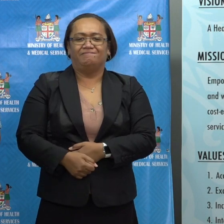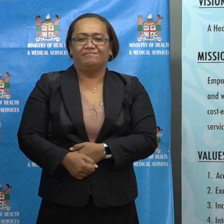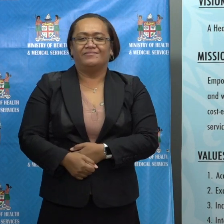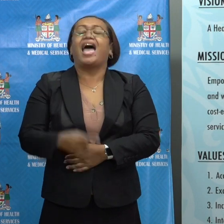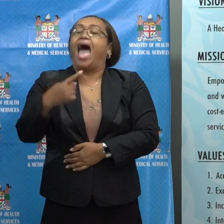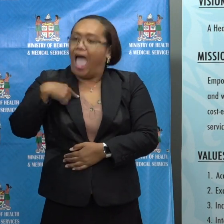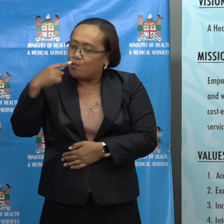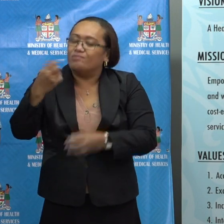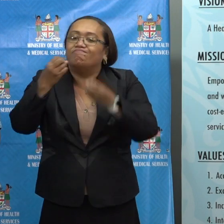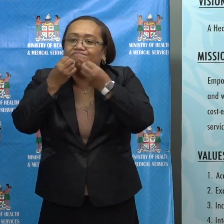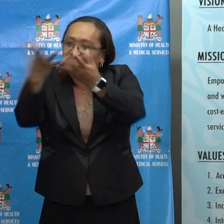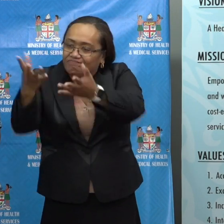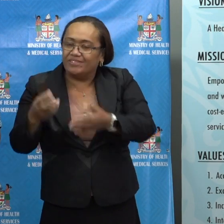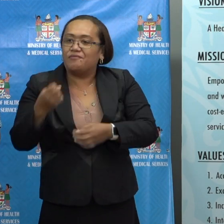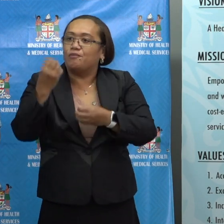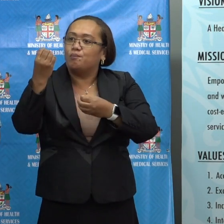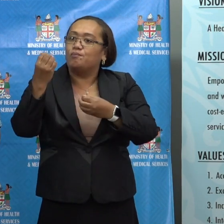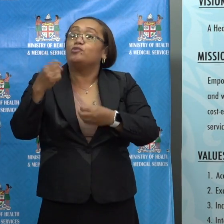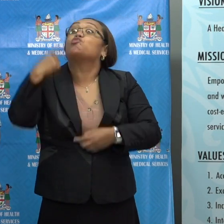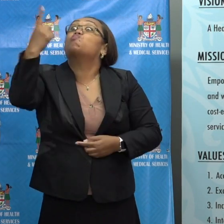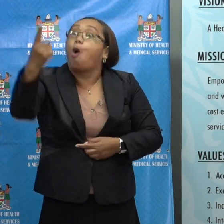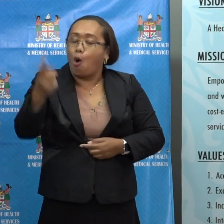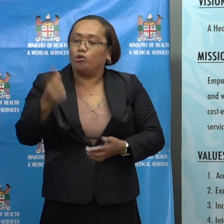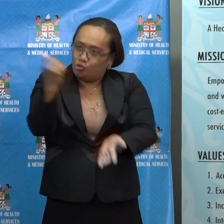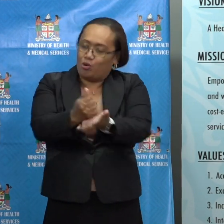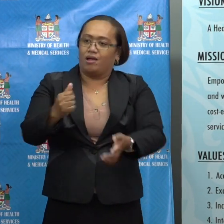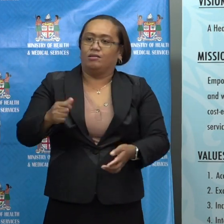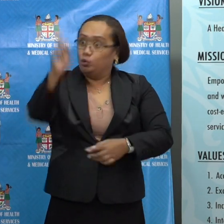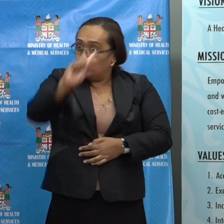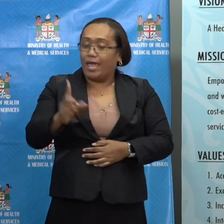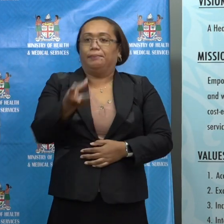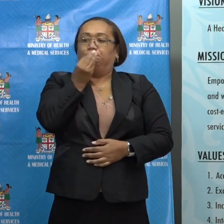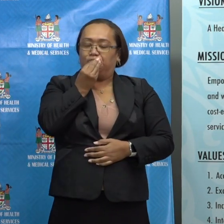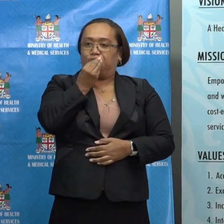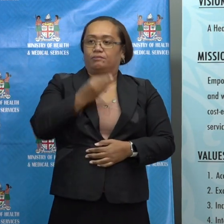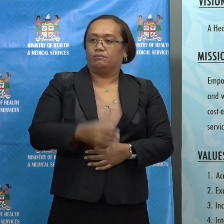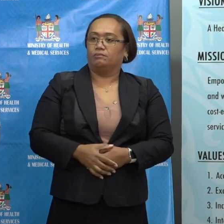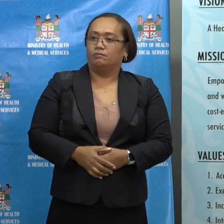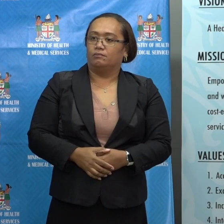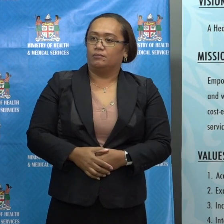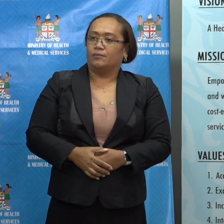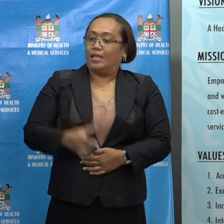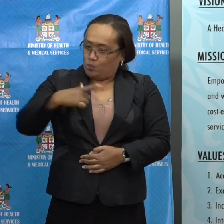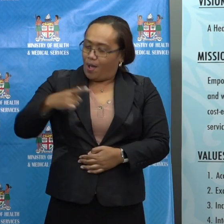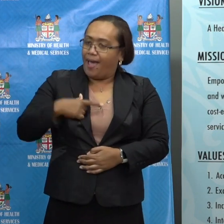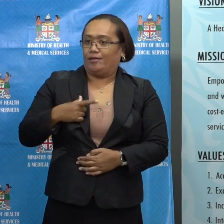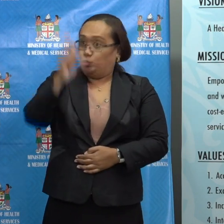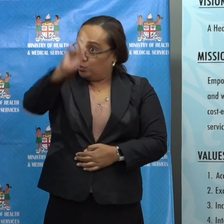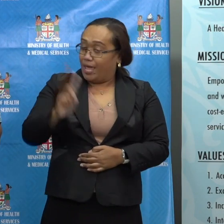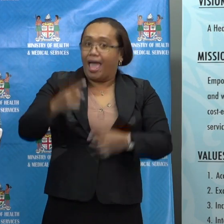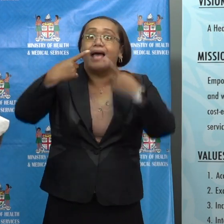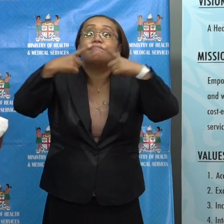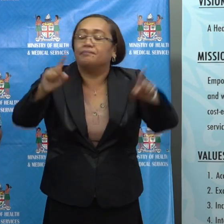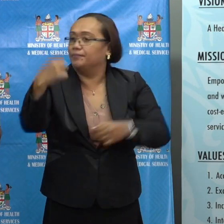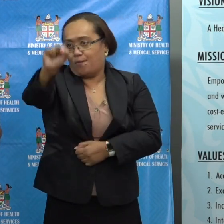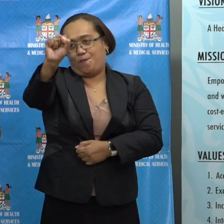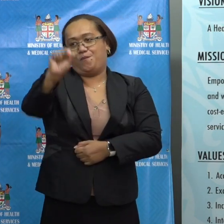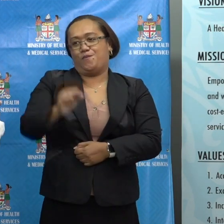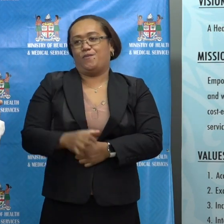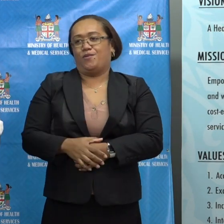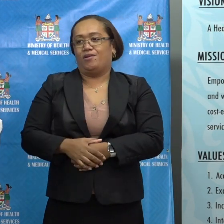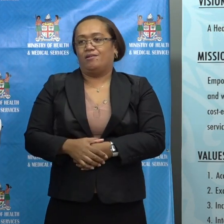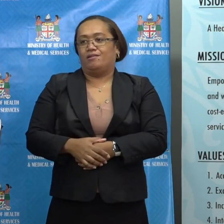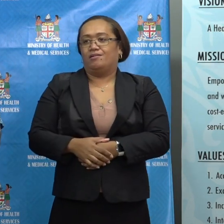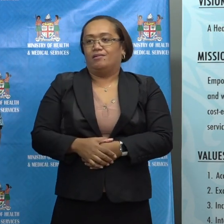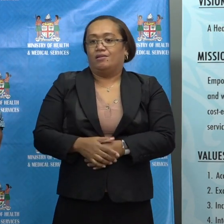will release that particular detail tomorrow, for sure. For today, I just need that information so that after you go